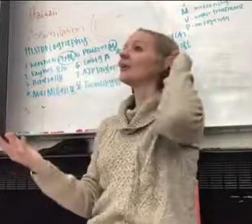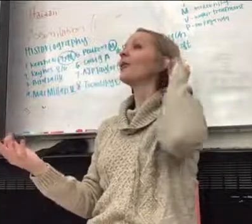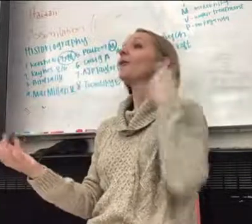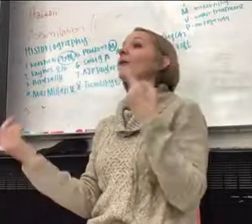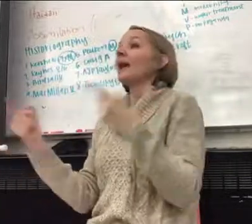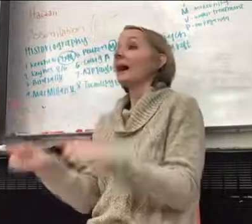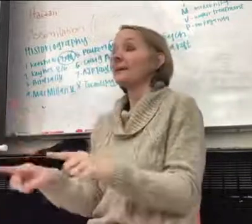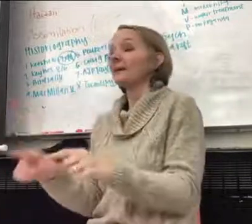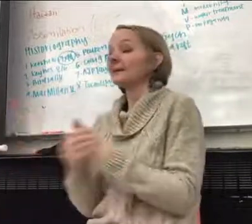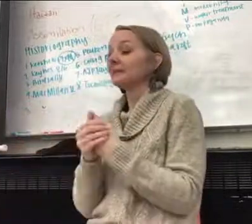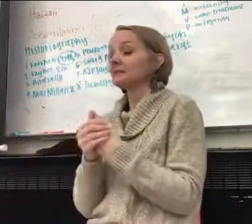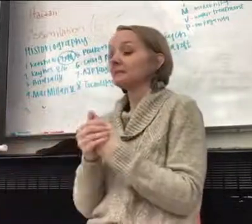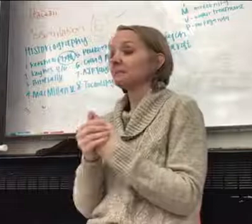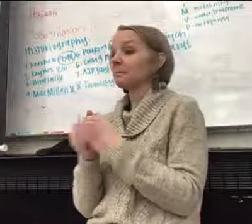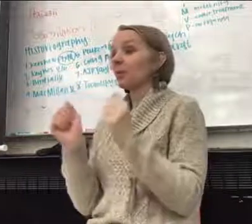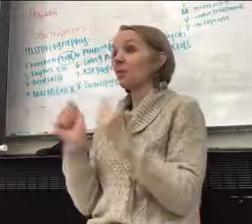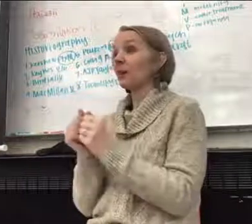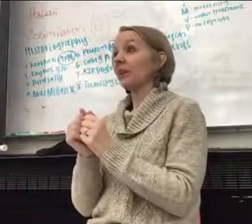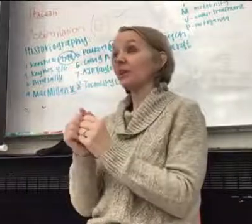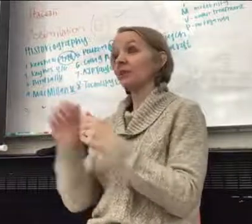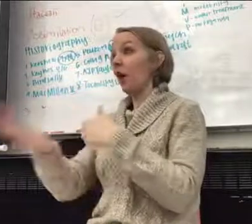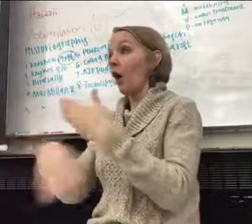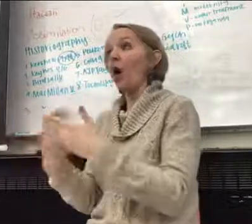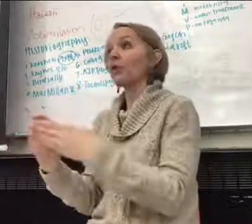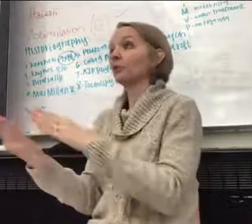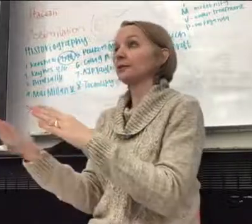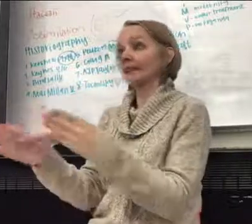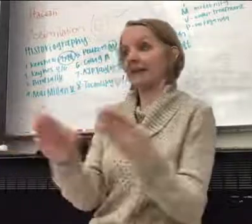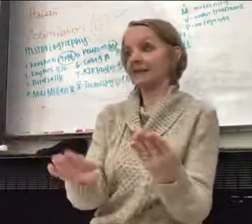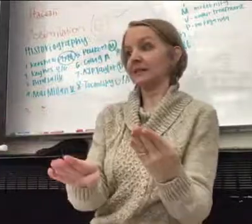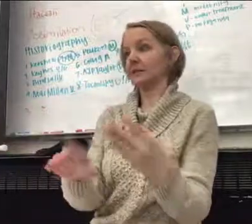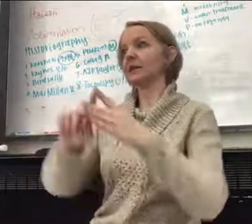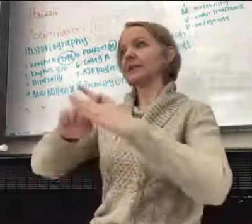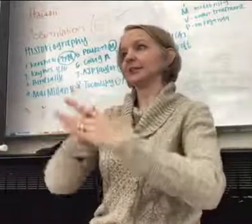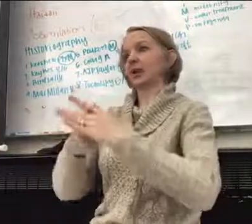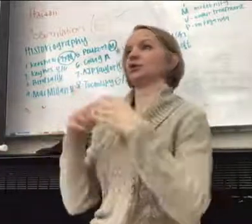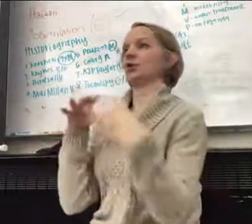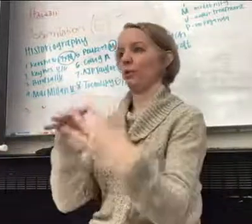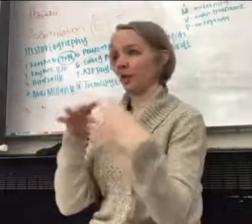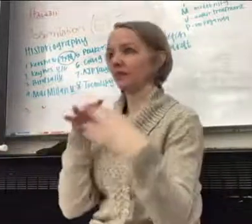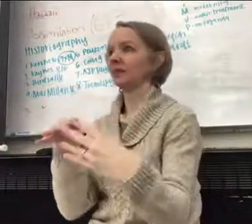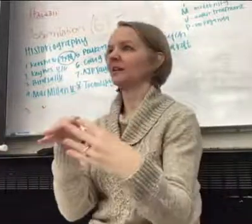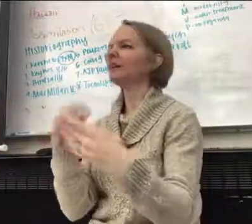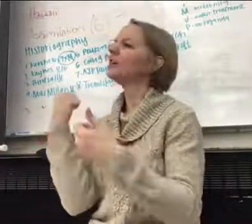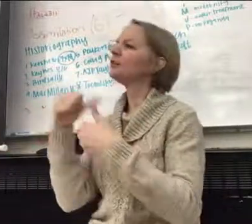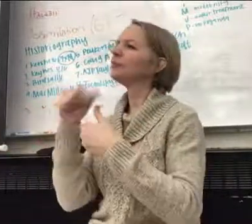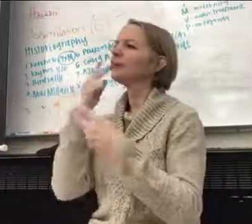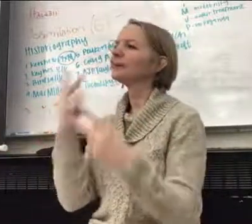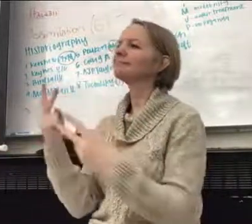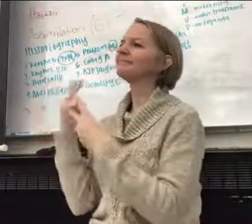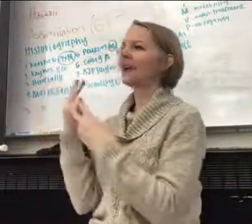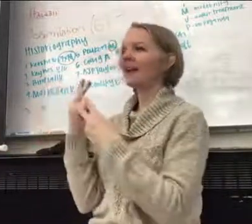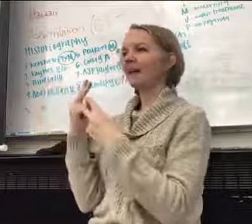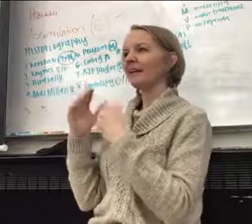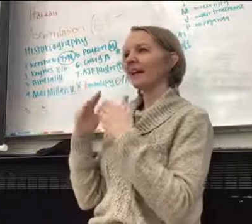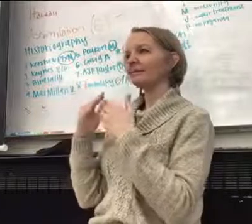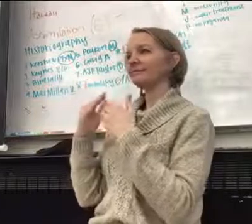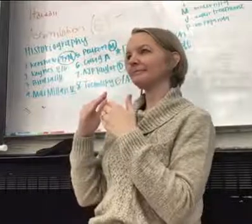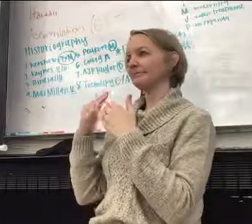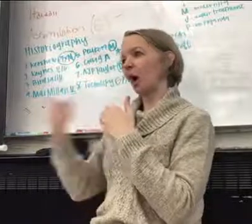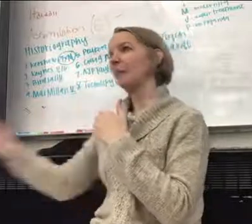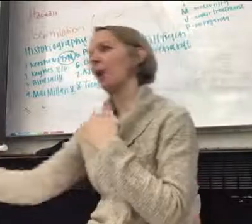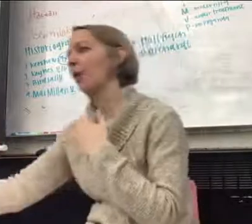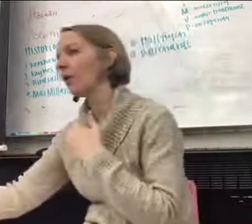happens though is with their deaths is going to come this war. And if you remember back to our domino effect or our fight out at the